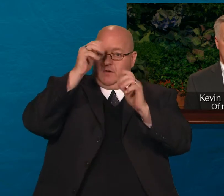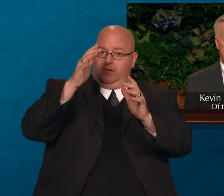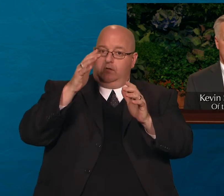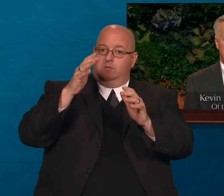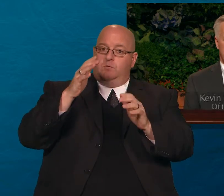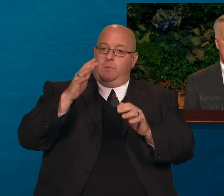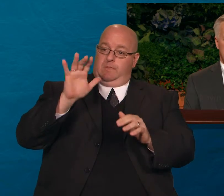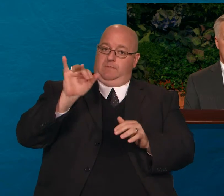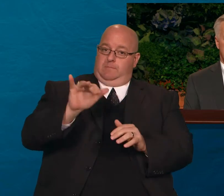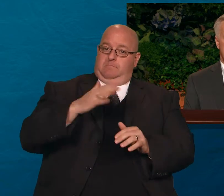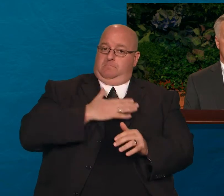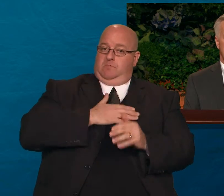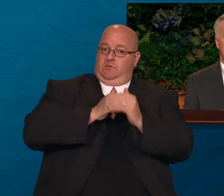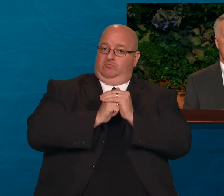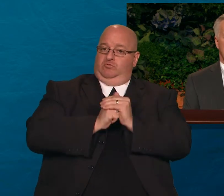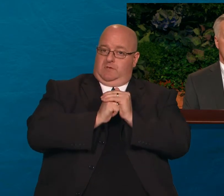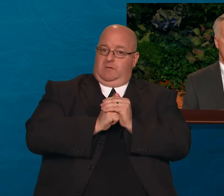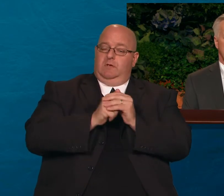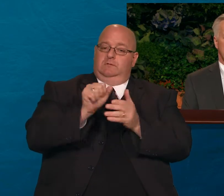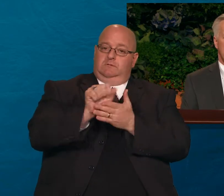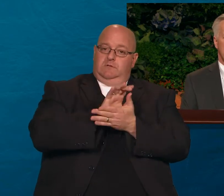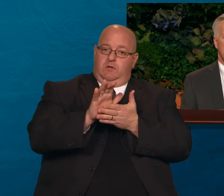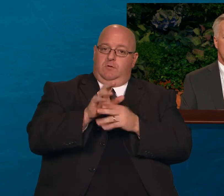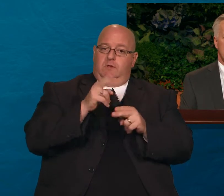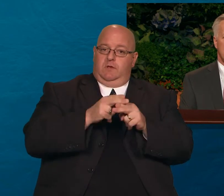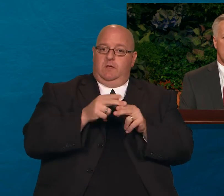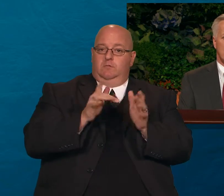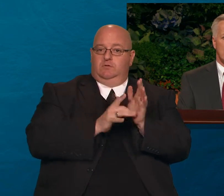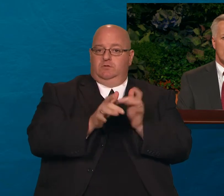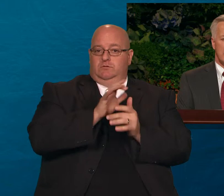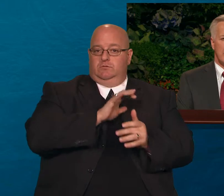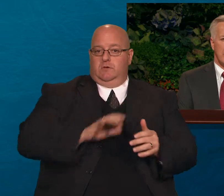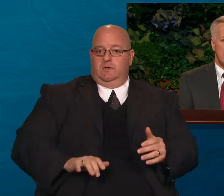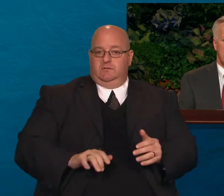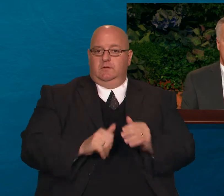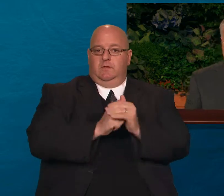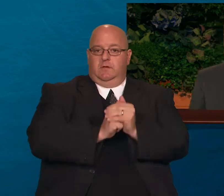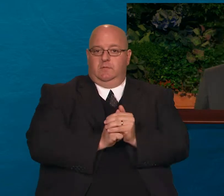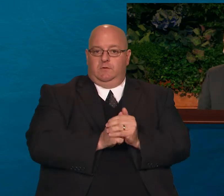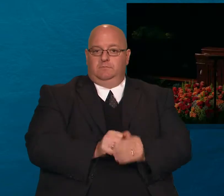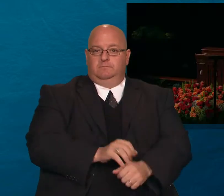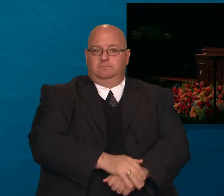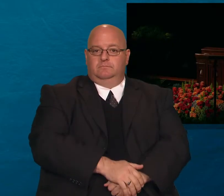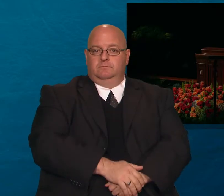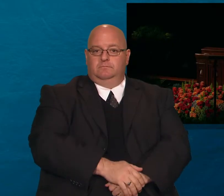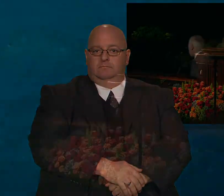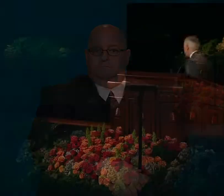Heavenly Father is my prayer in the sacred name of Jesus Christ. Amen.